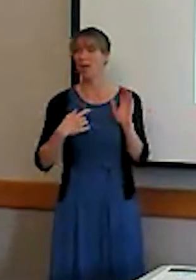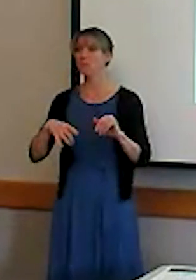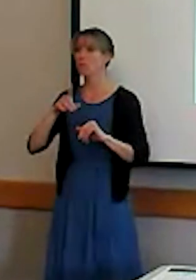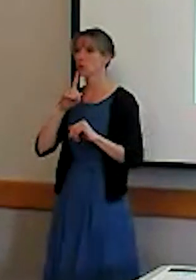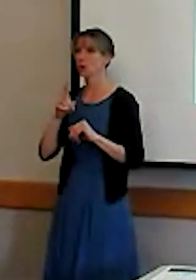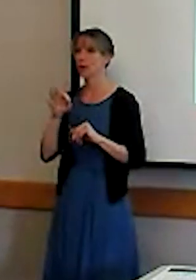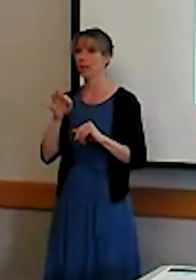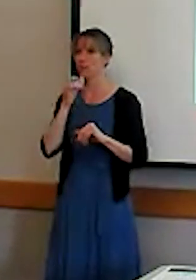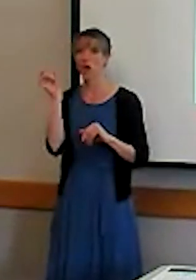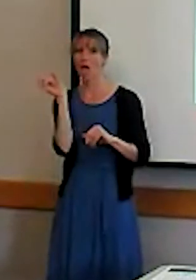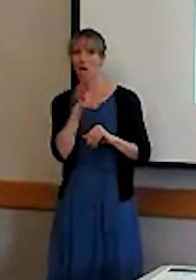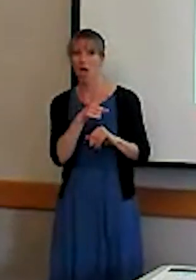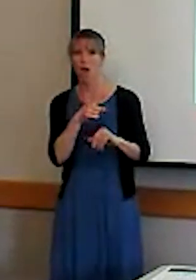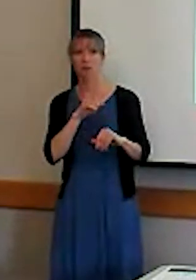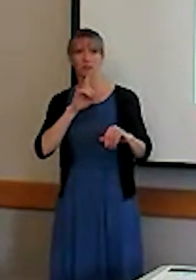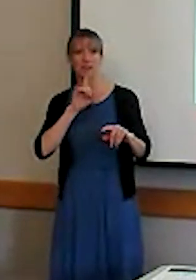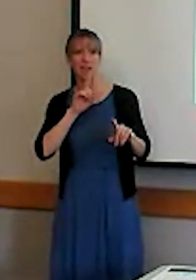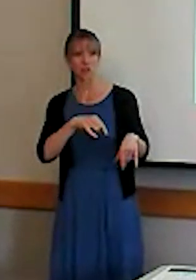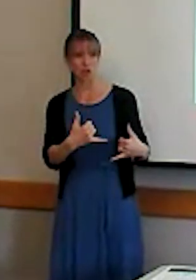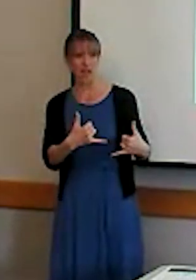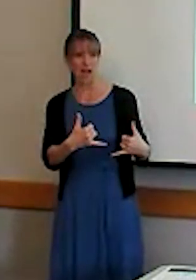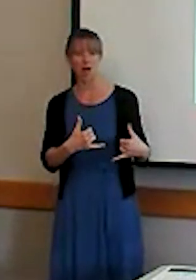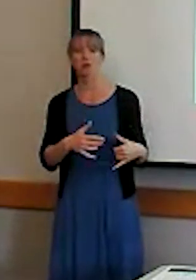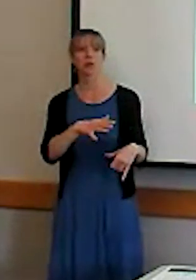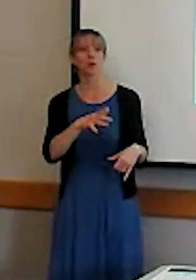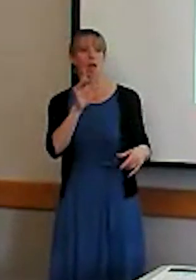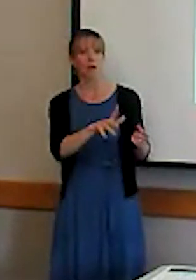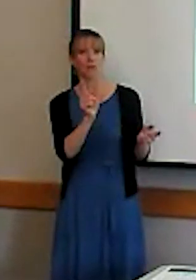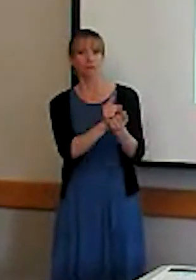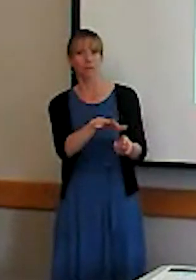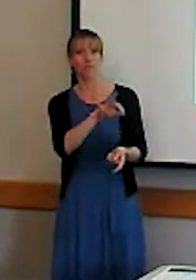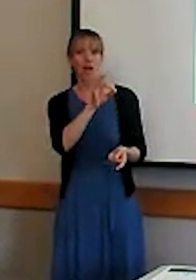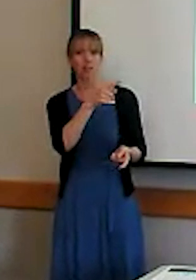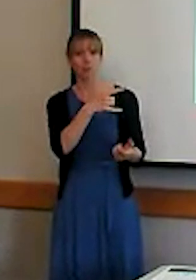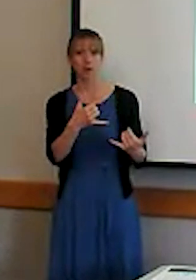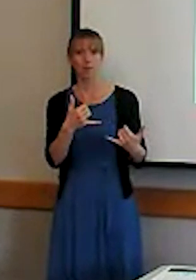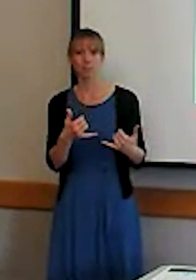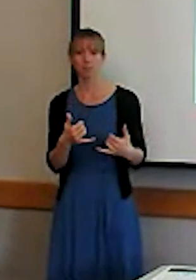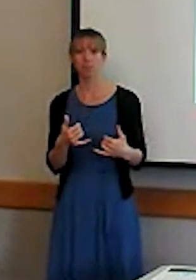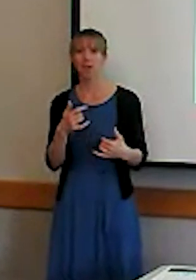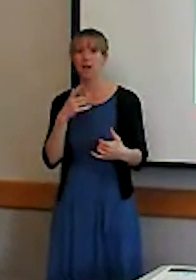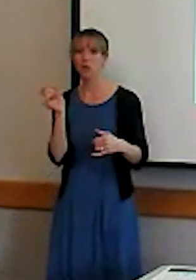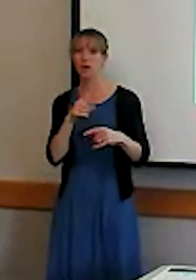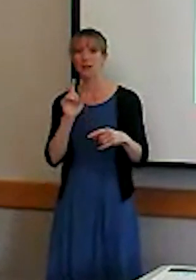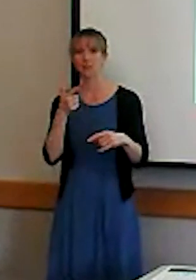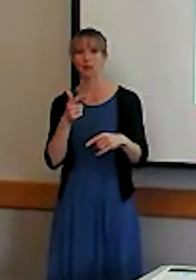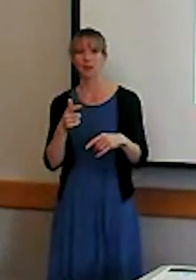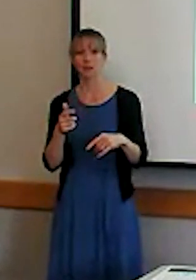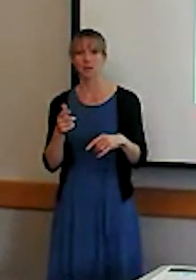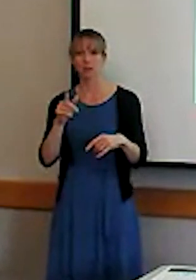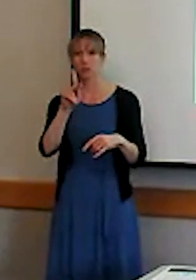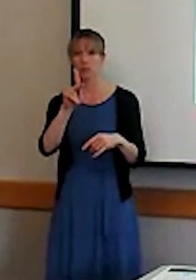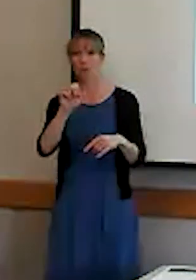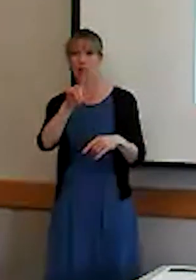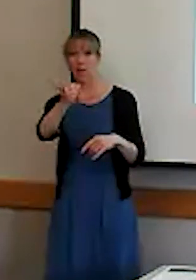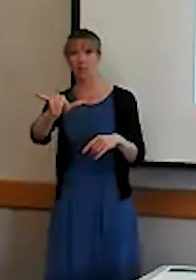sure if you don't get your question answered now, you can find these people at break time and ask them. Okay, we'll let Kelly